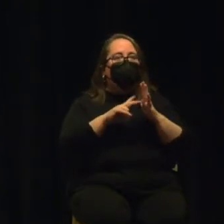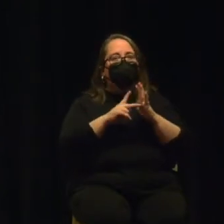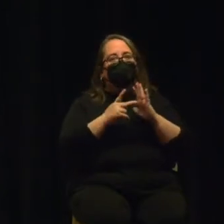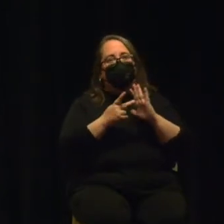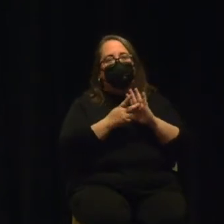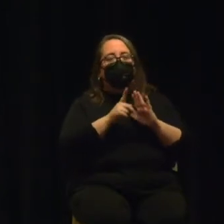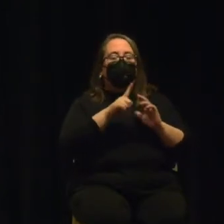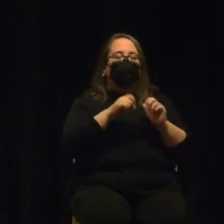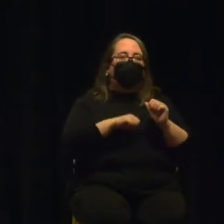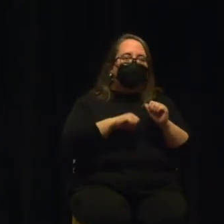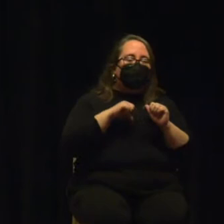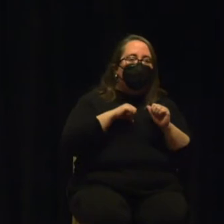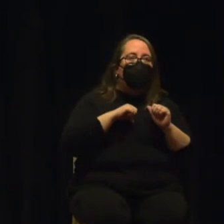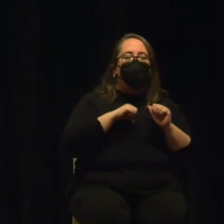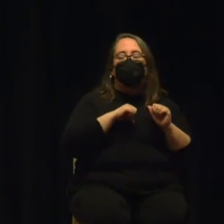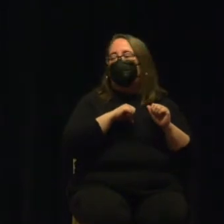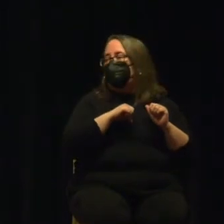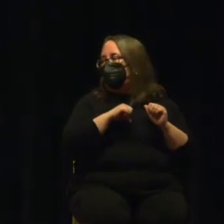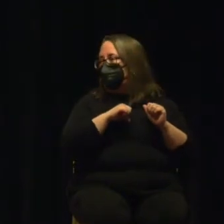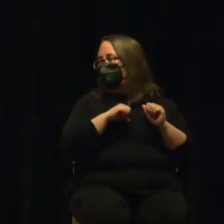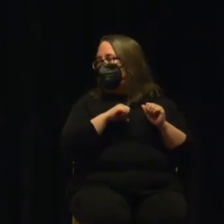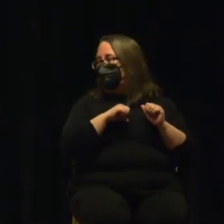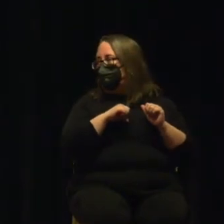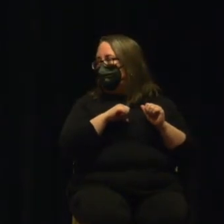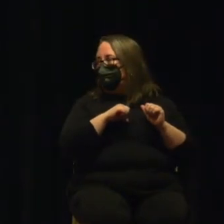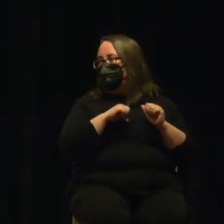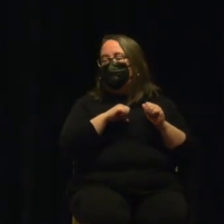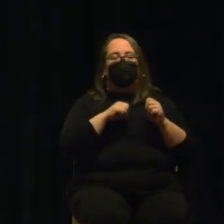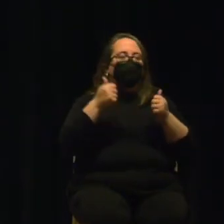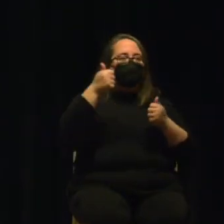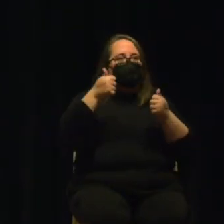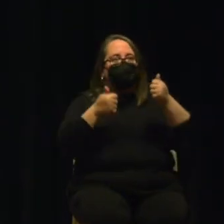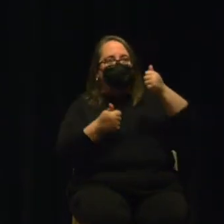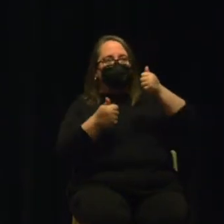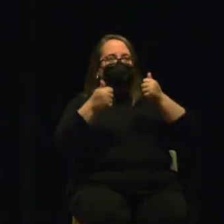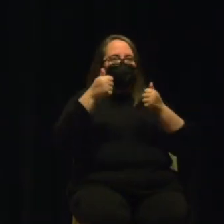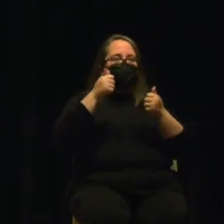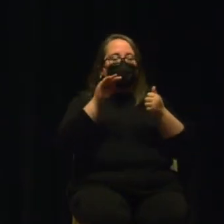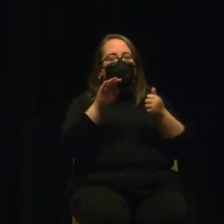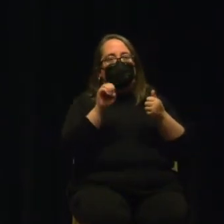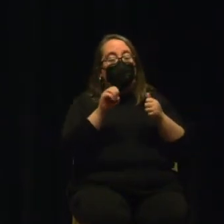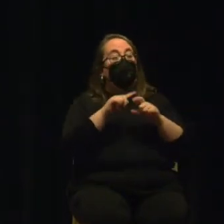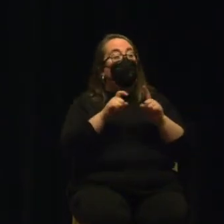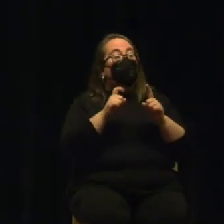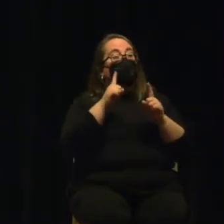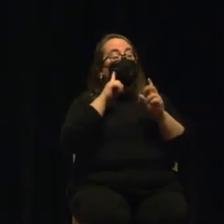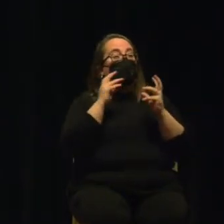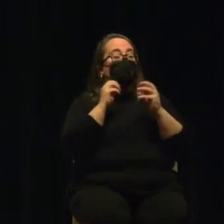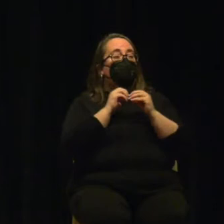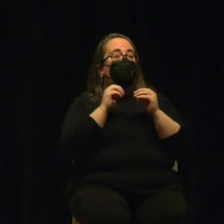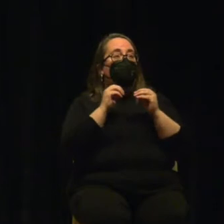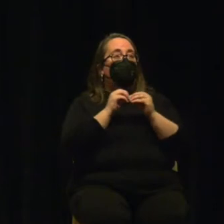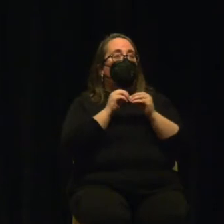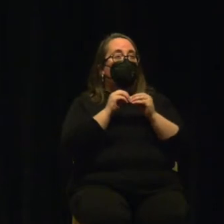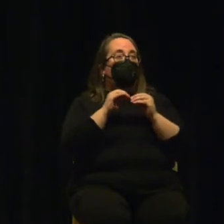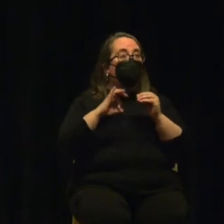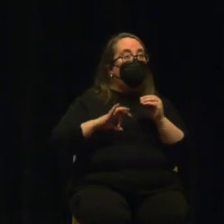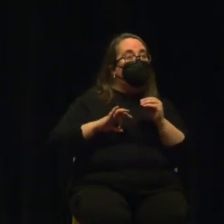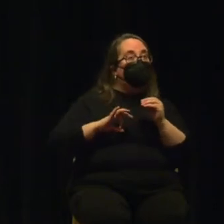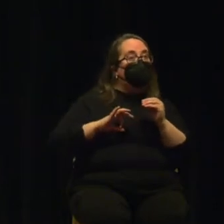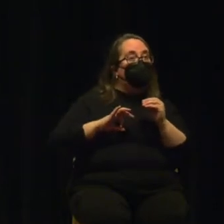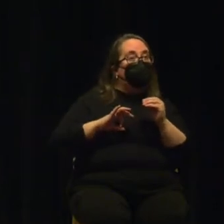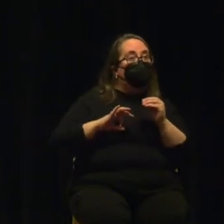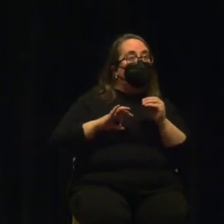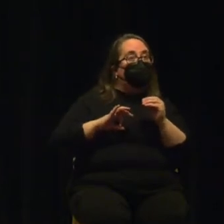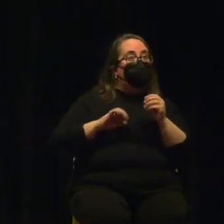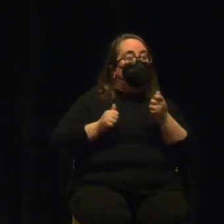like pride over one race over another. But do you believe like it was more so like profit over